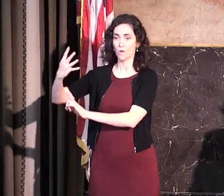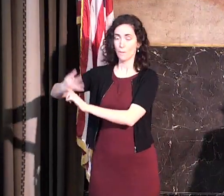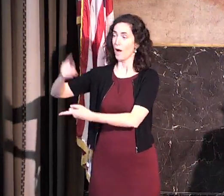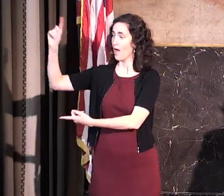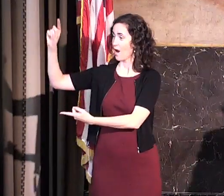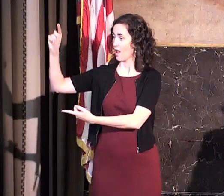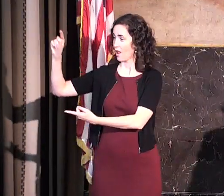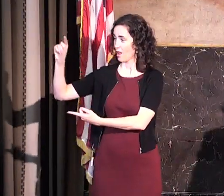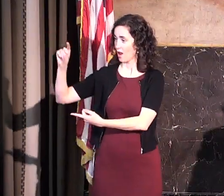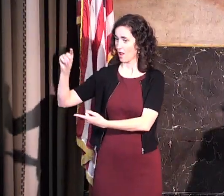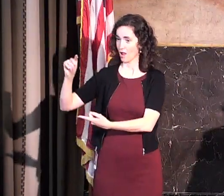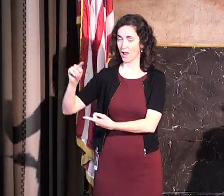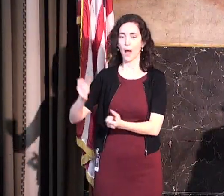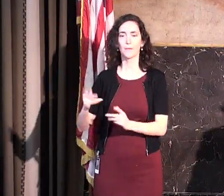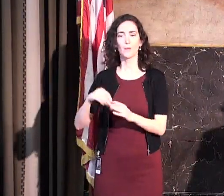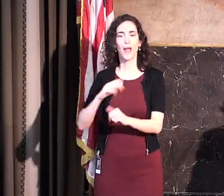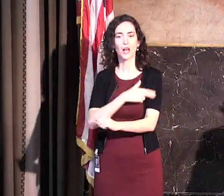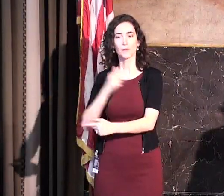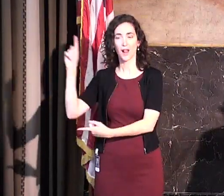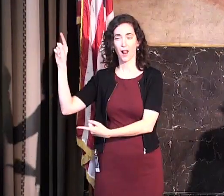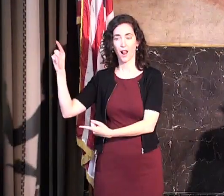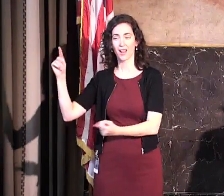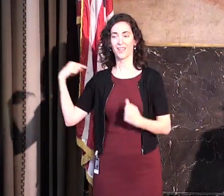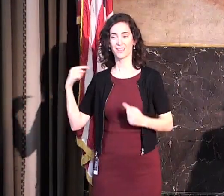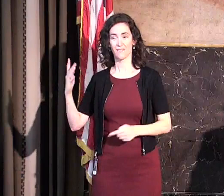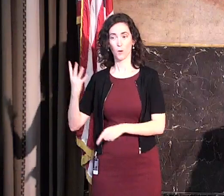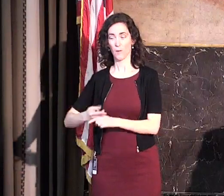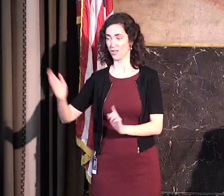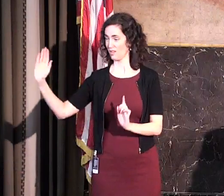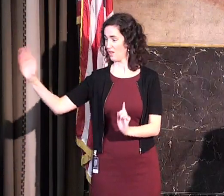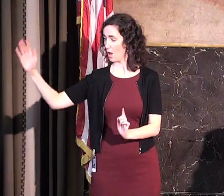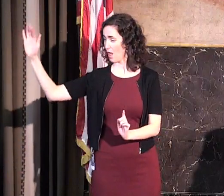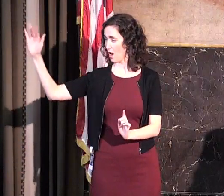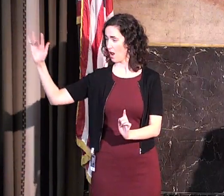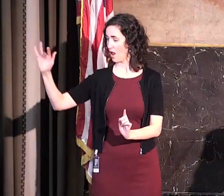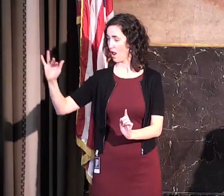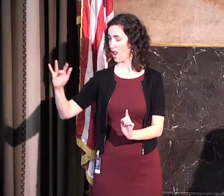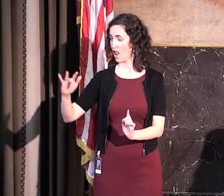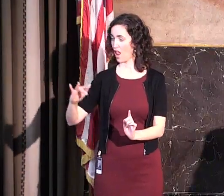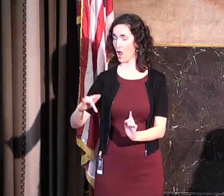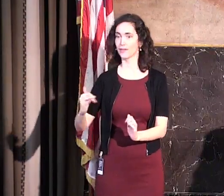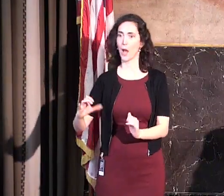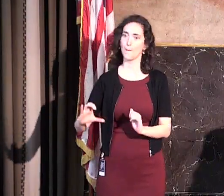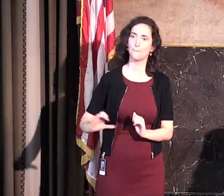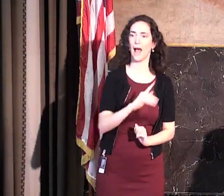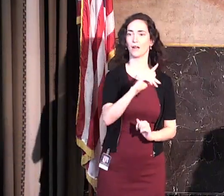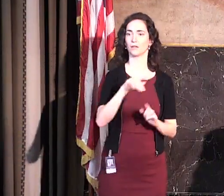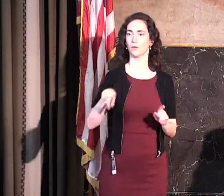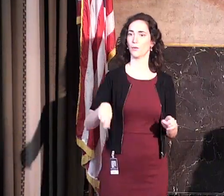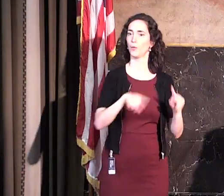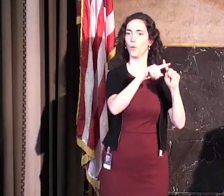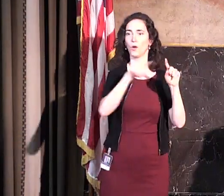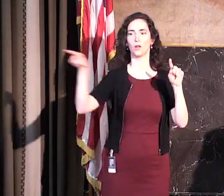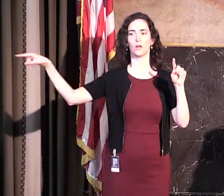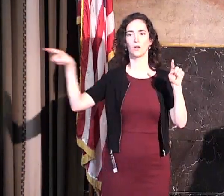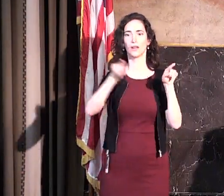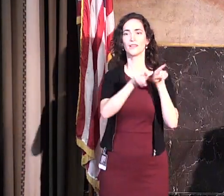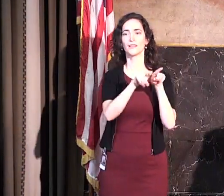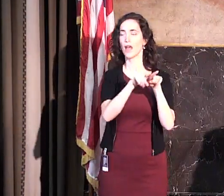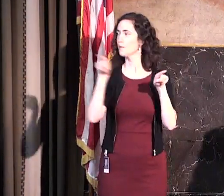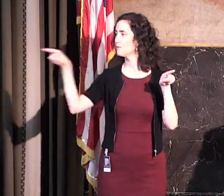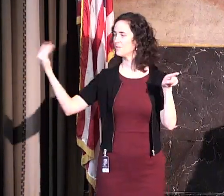March 4th, you will see numbers that right around today's number. And on March 4th, we had